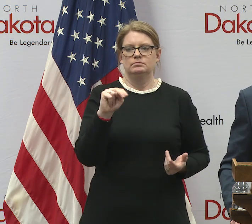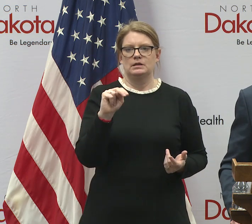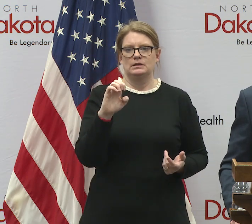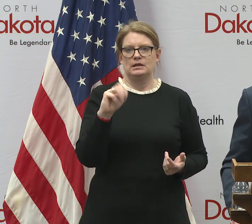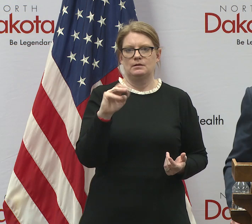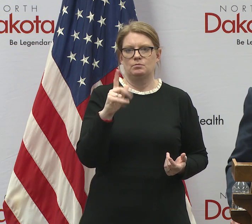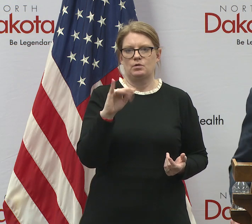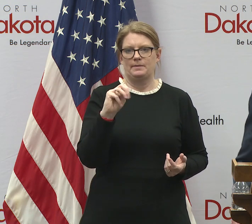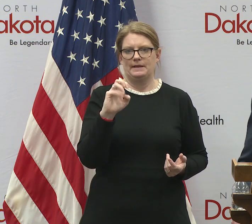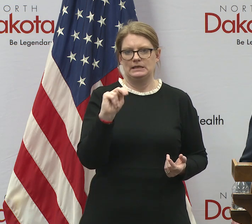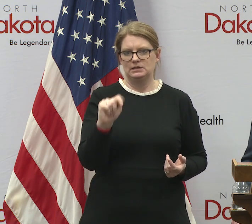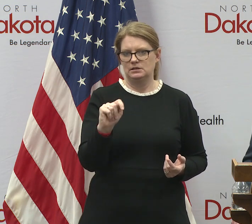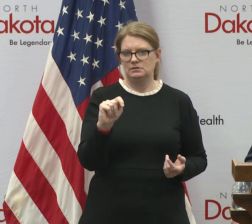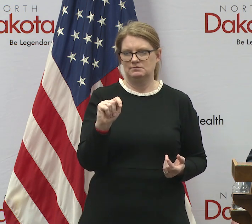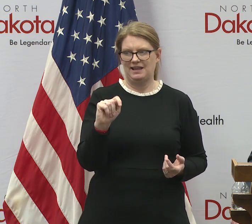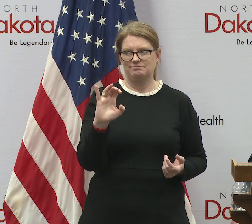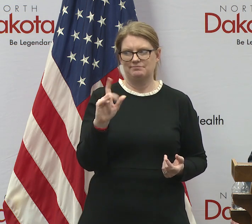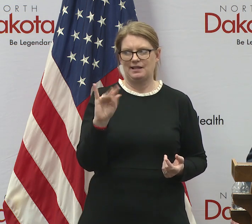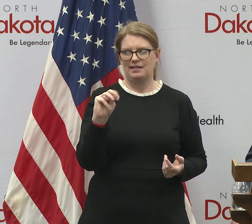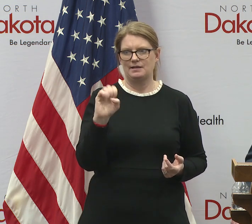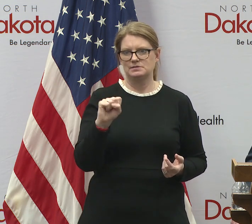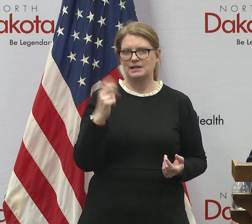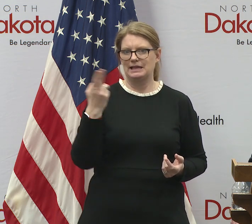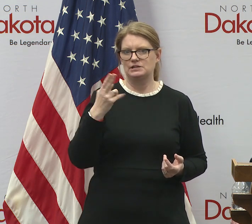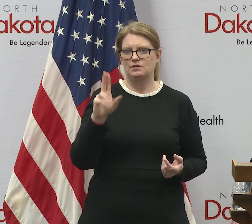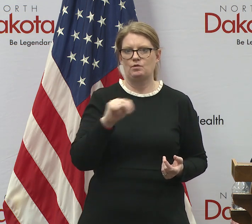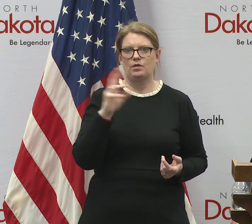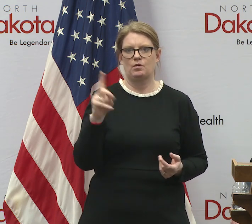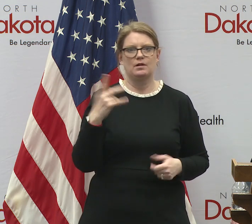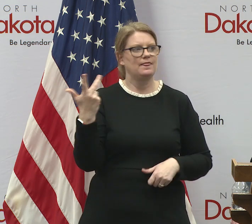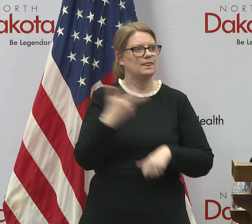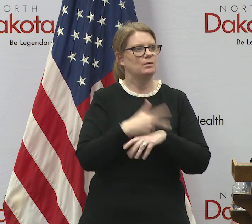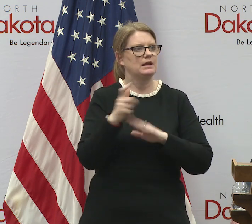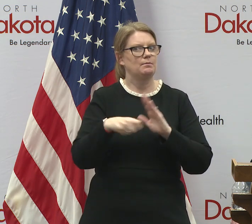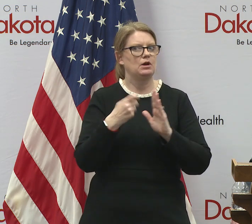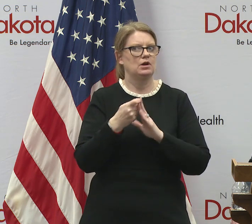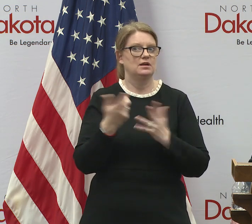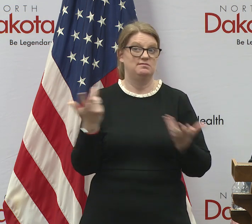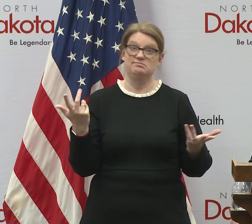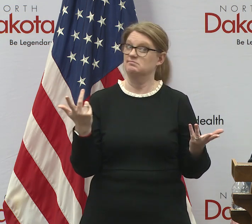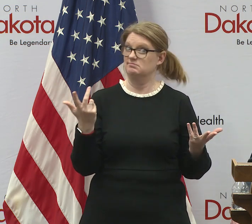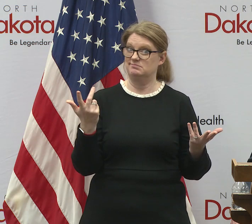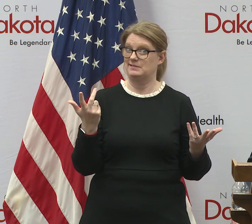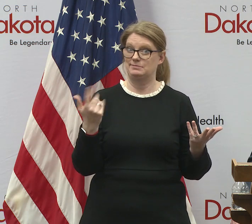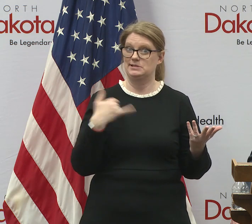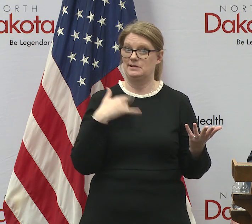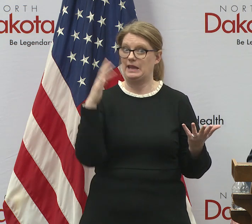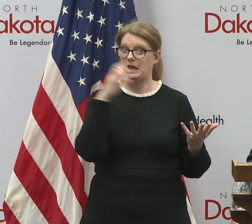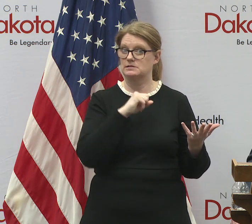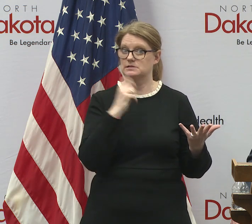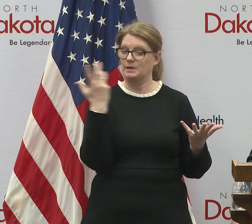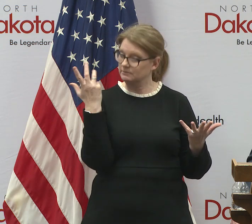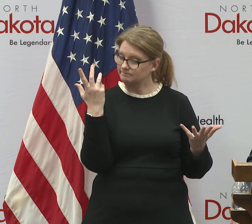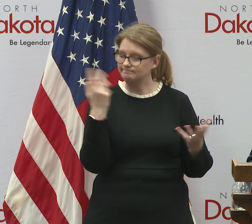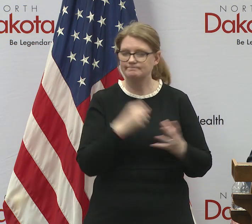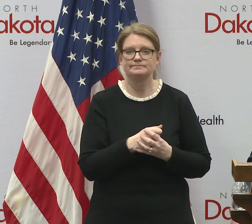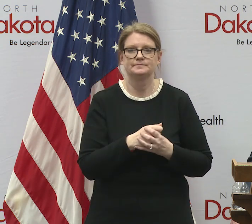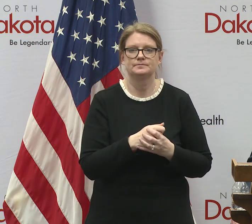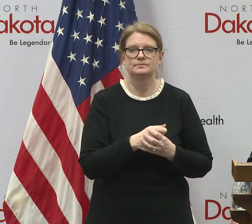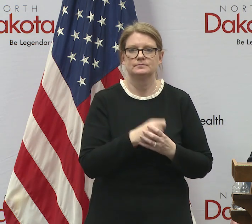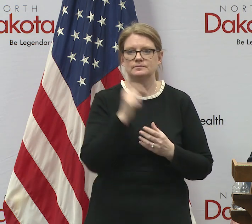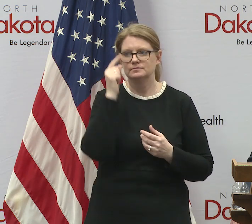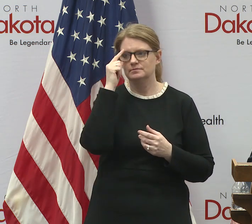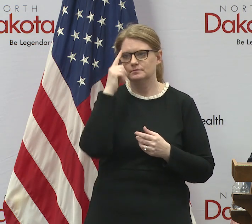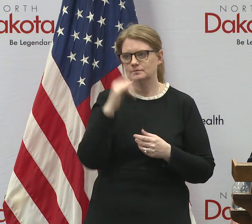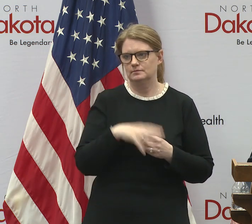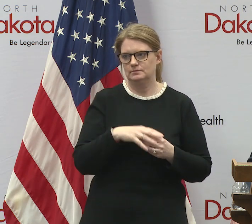gains or claims, unemployment claims in the history of North Dakota in a 3-day period. I'm just going to take that as a wild stab. Will back